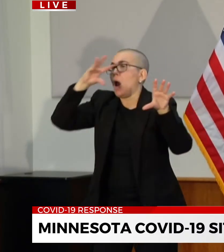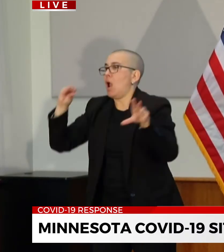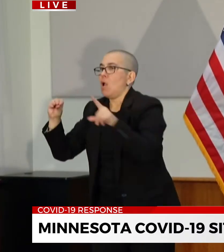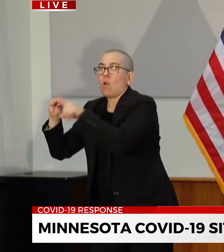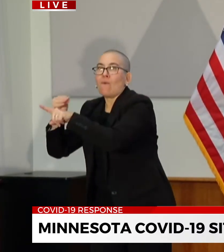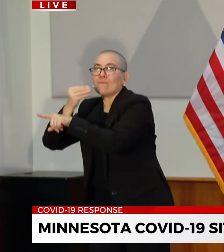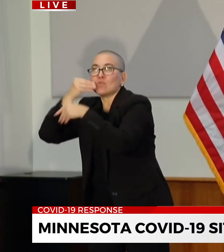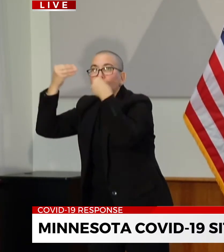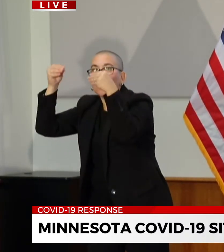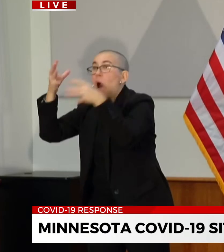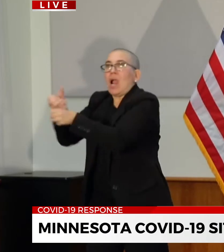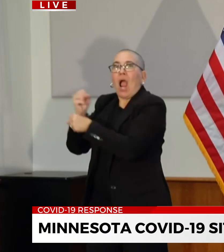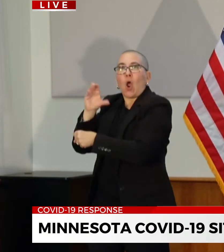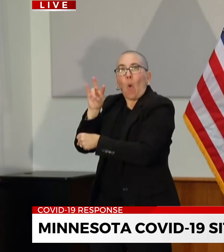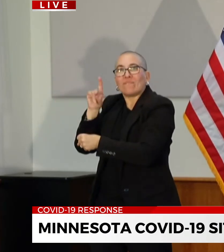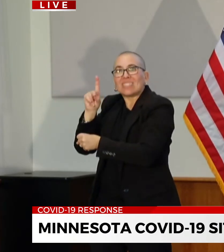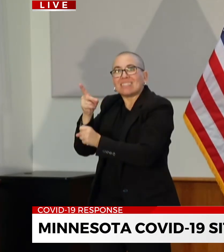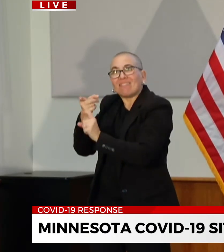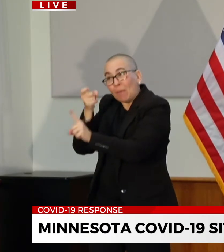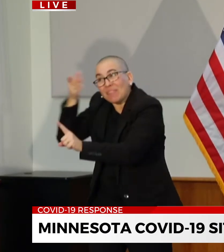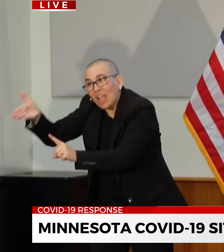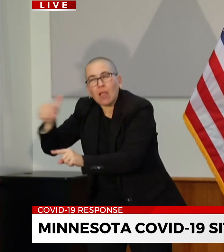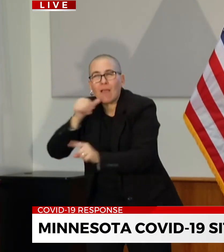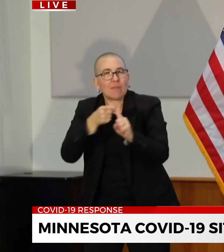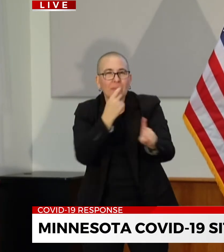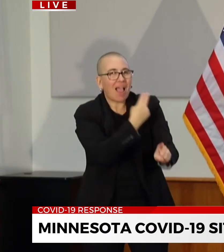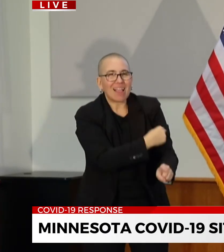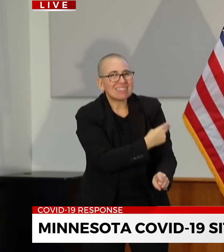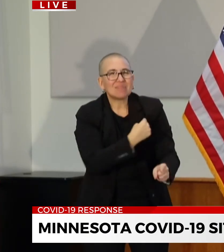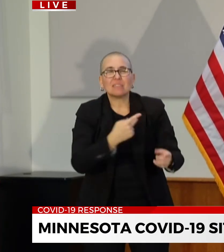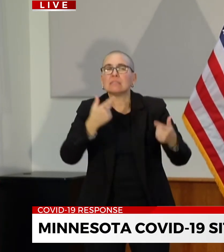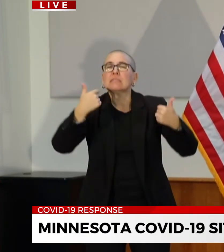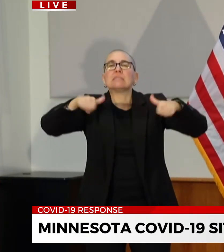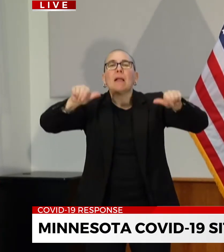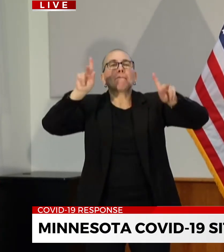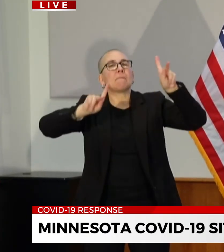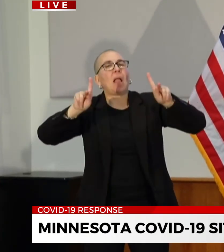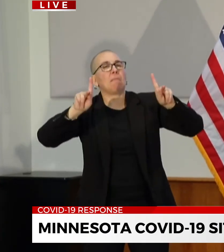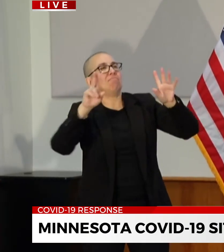of things undermine the faith in our institutions.